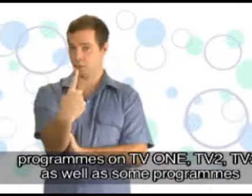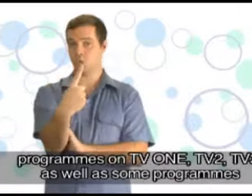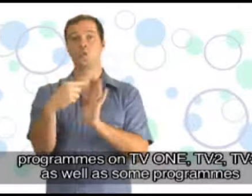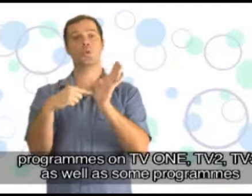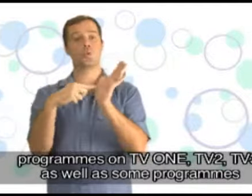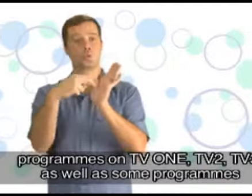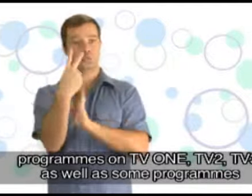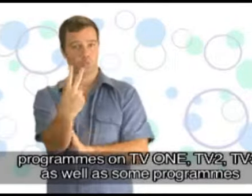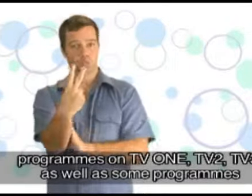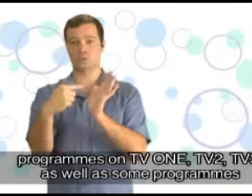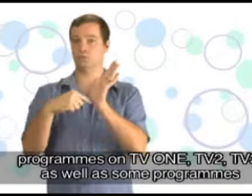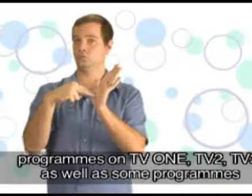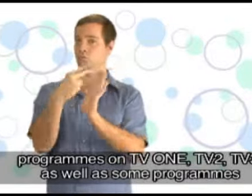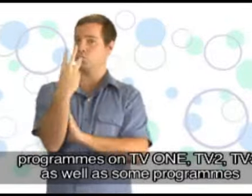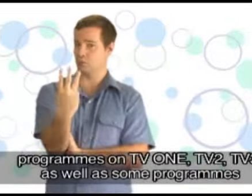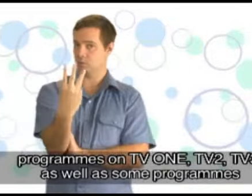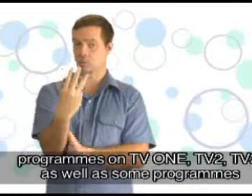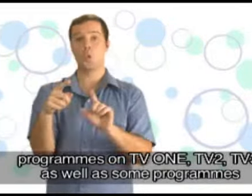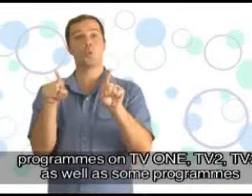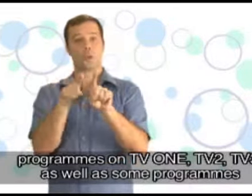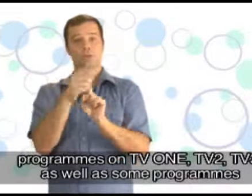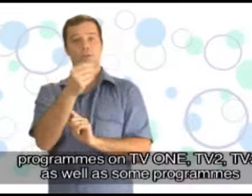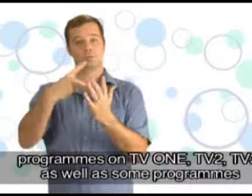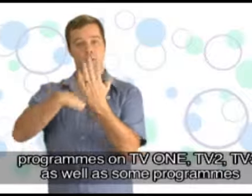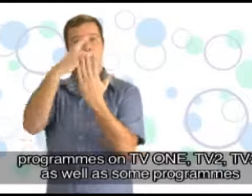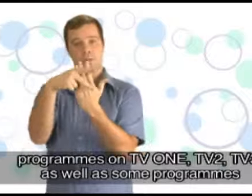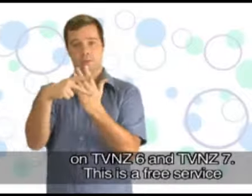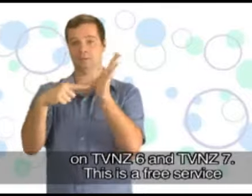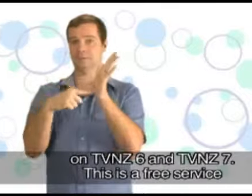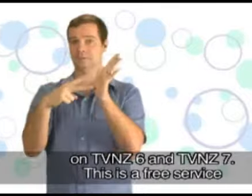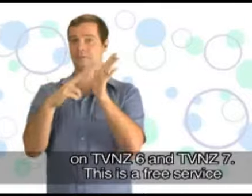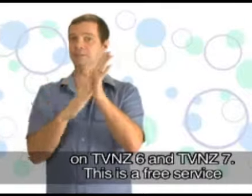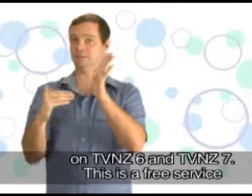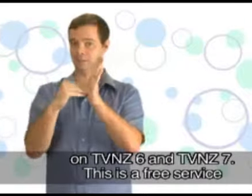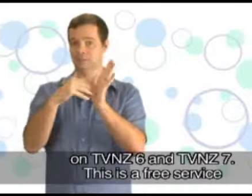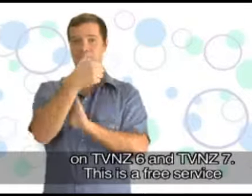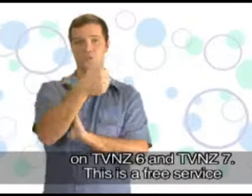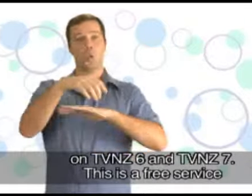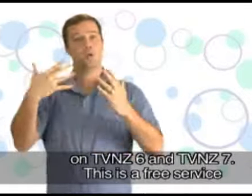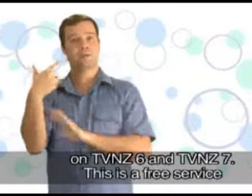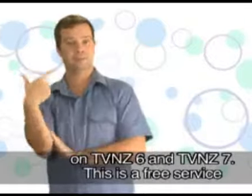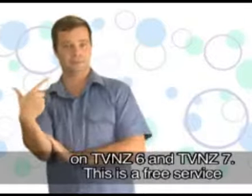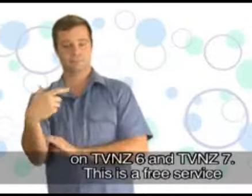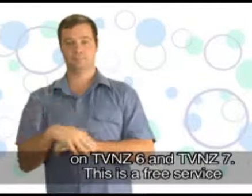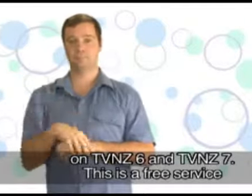programs on TV1, TV2, TV3, as well as some programs on TVNZ6